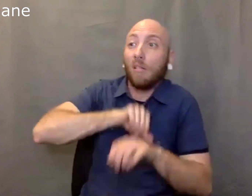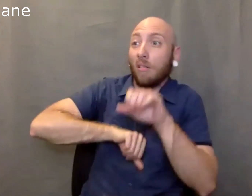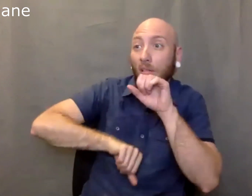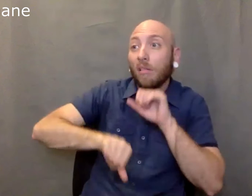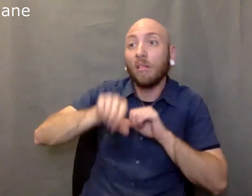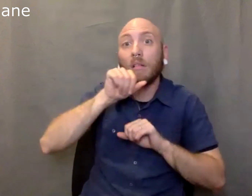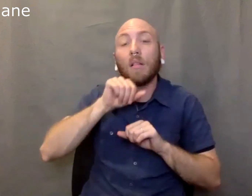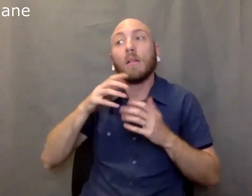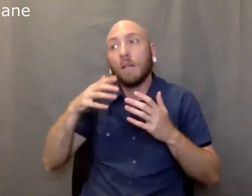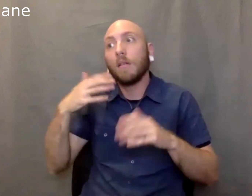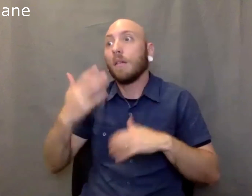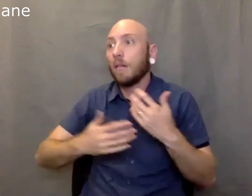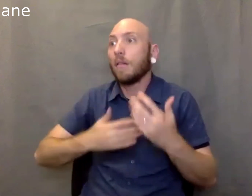where